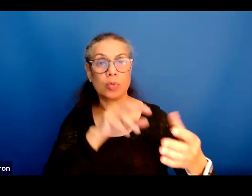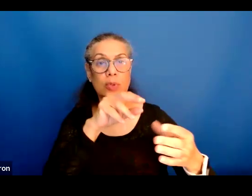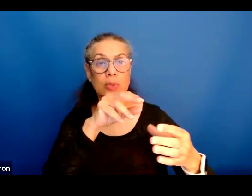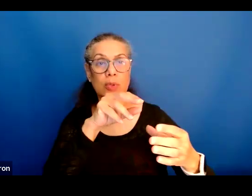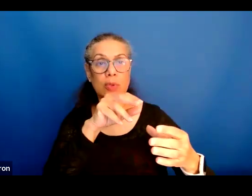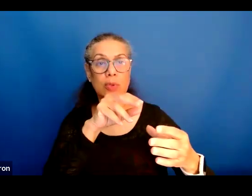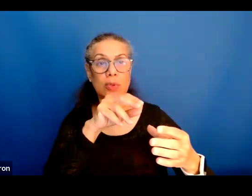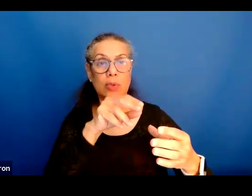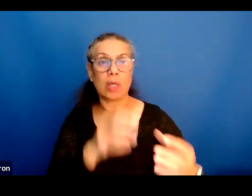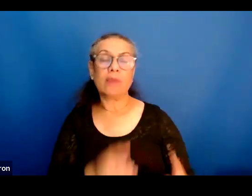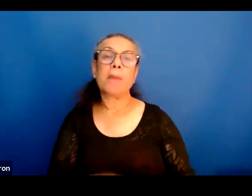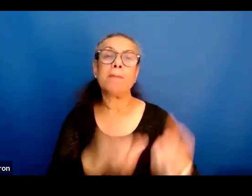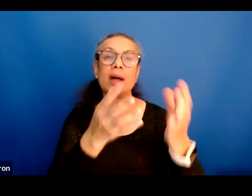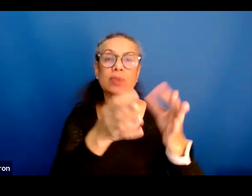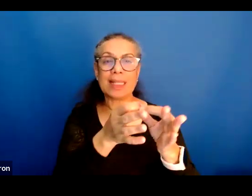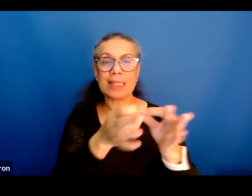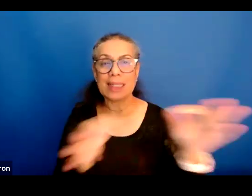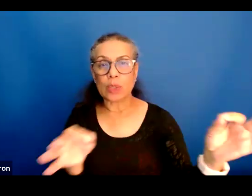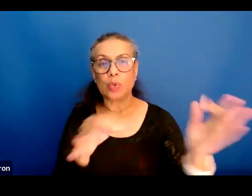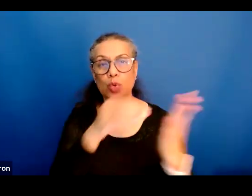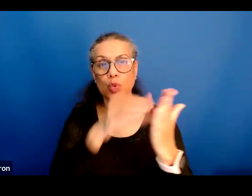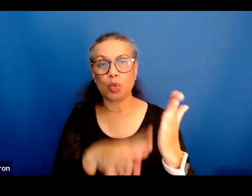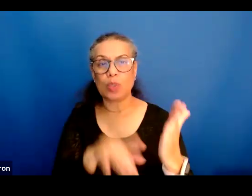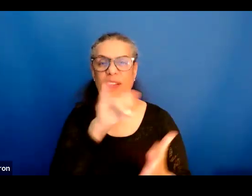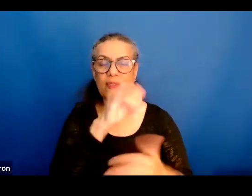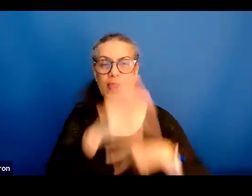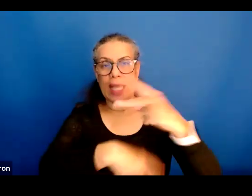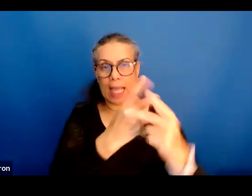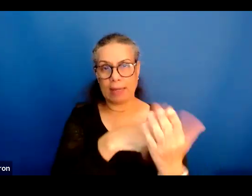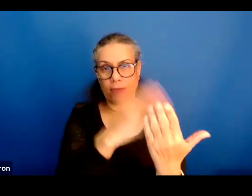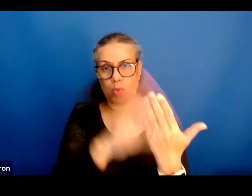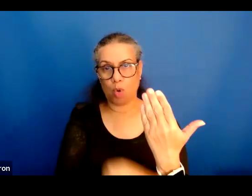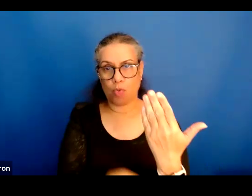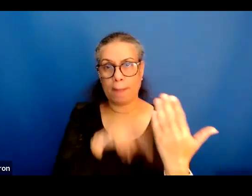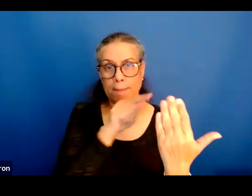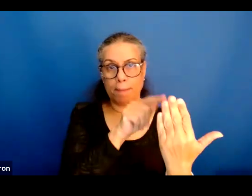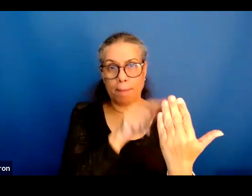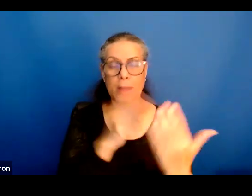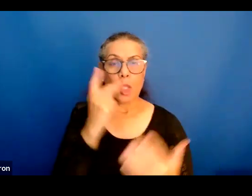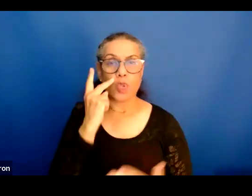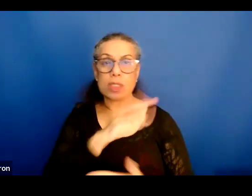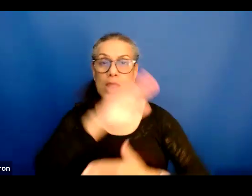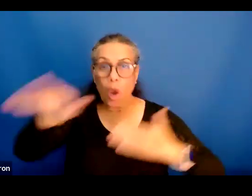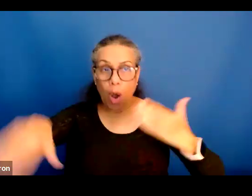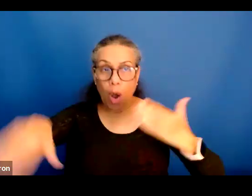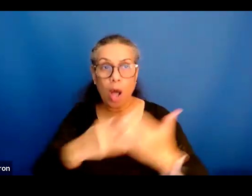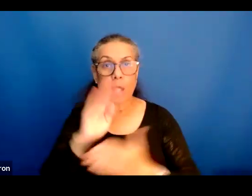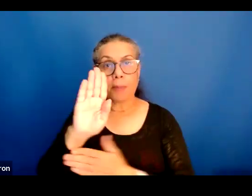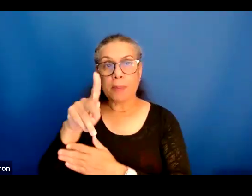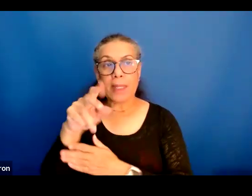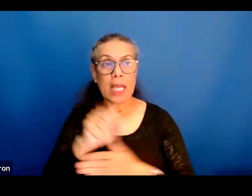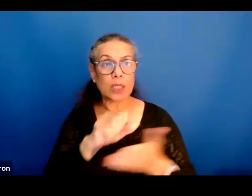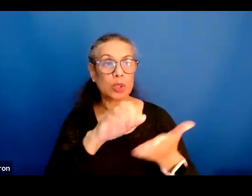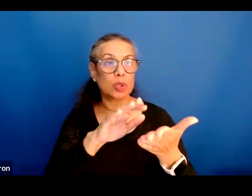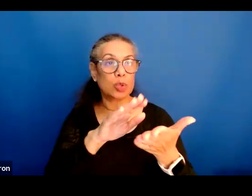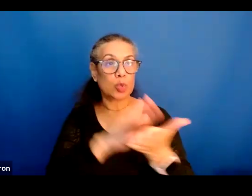the number of multilingual learners that were enrolled in that type of program. So when you looked at all of Boston Public Schools multilingual learners